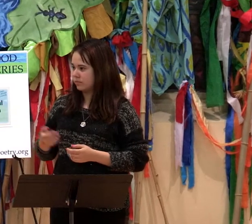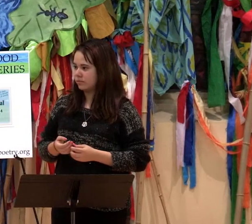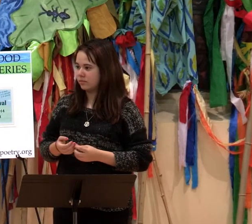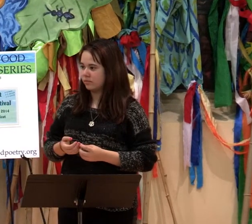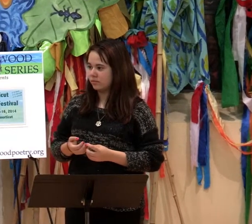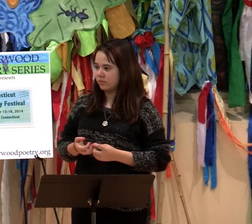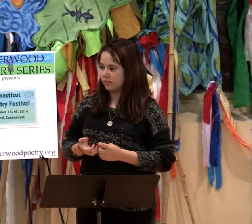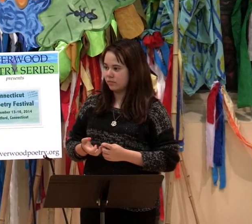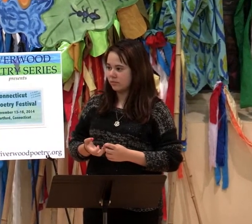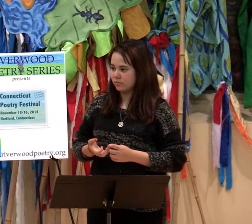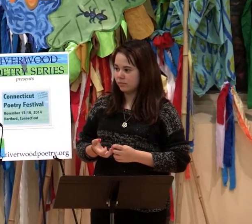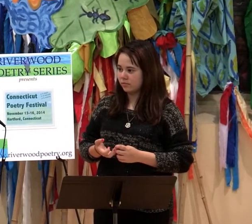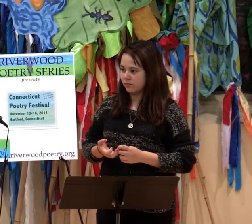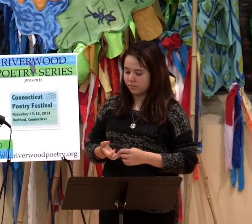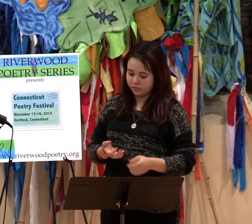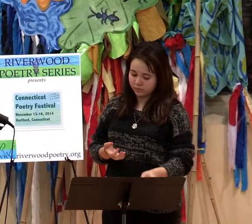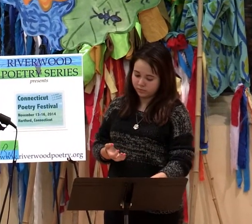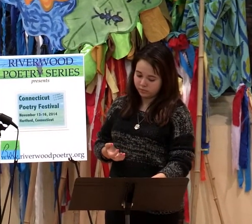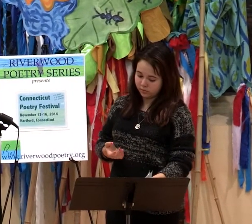Okay.